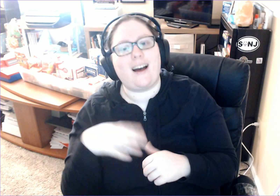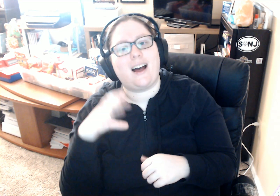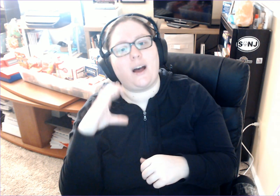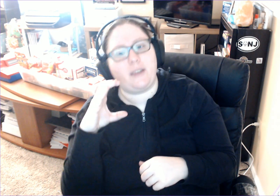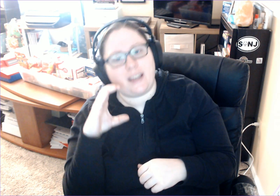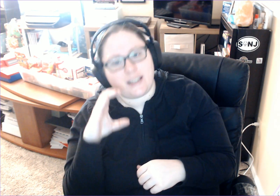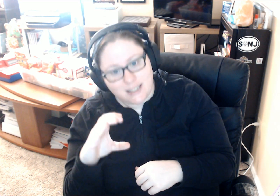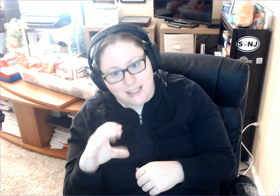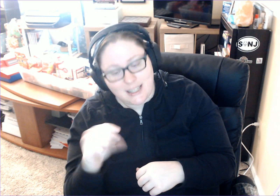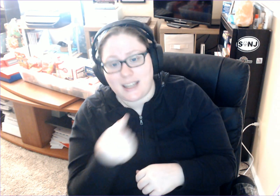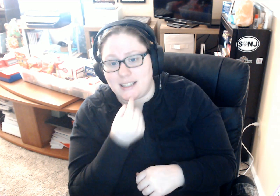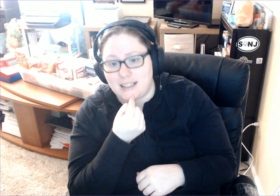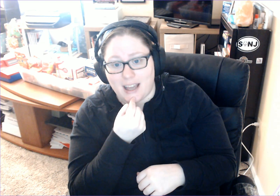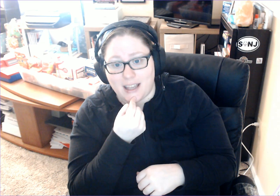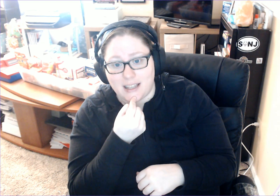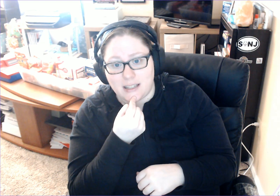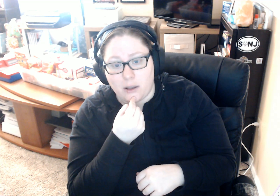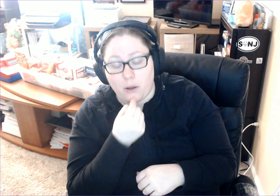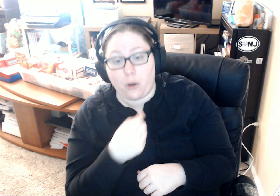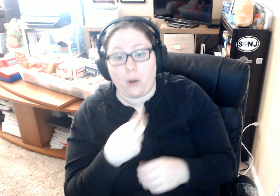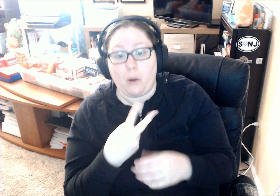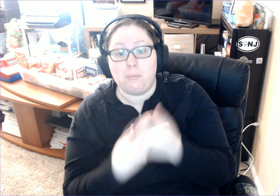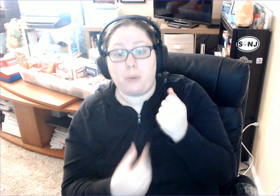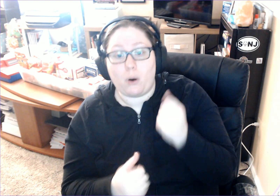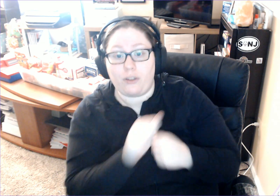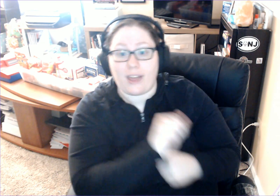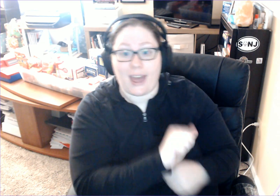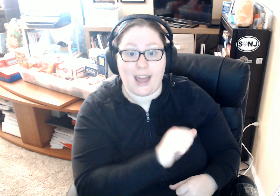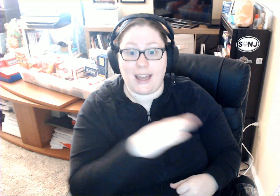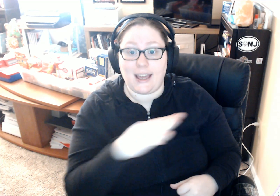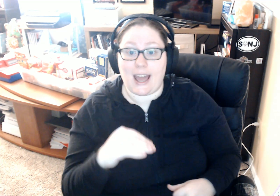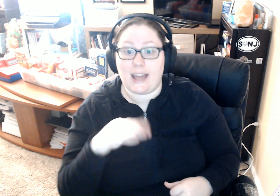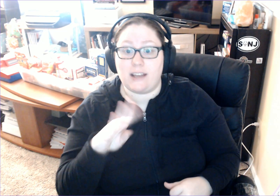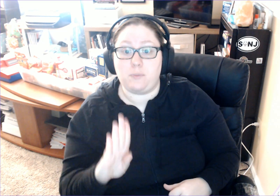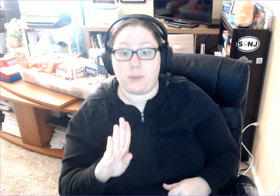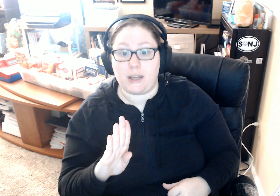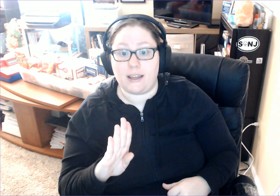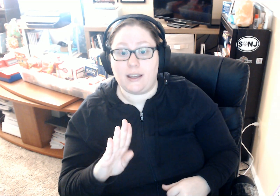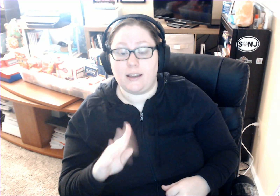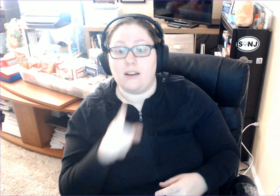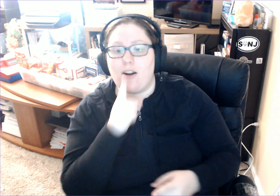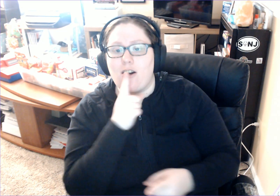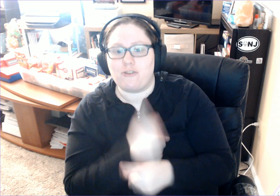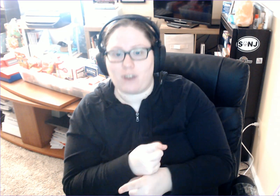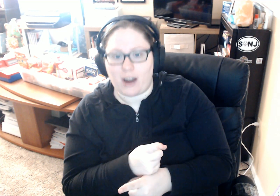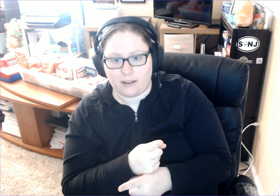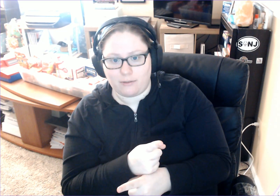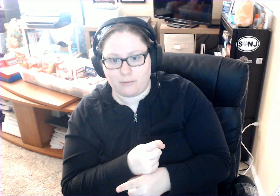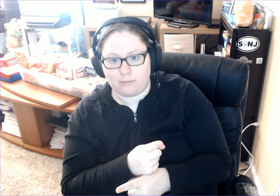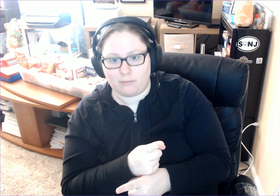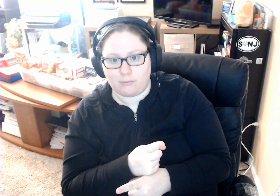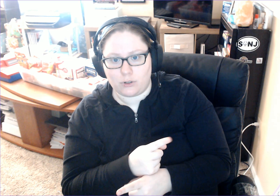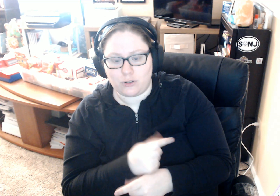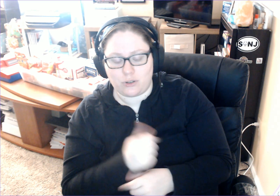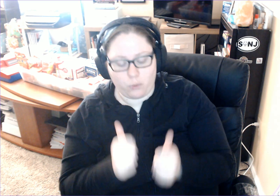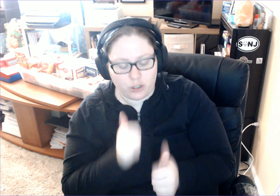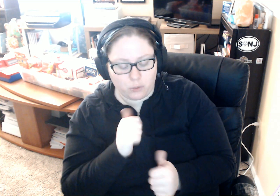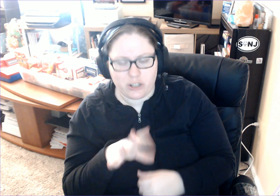because C says both A and B are right. So which one do we